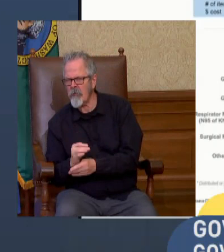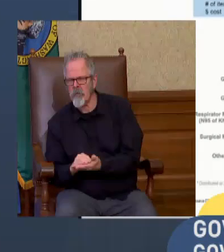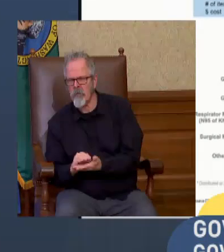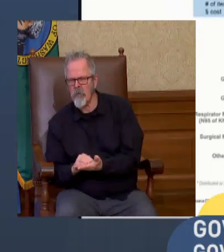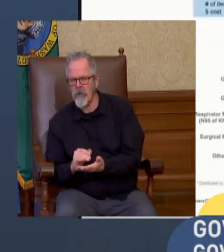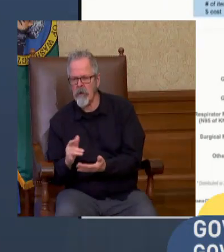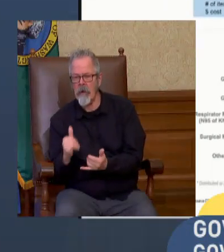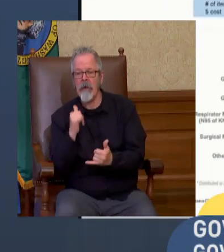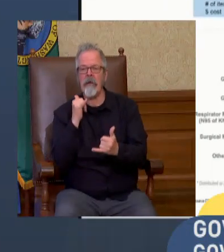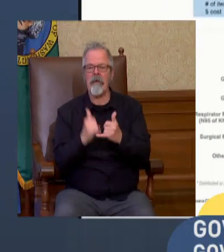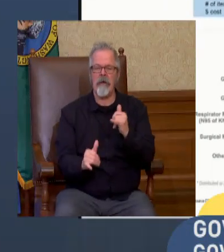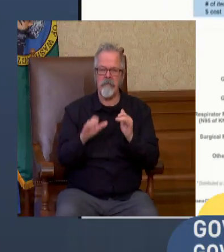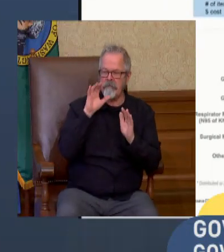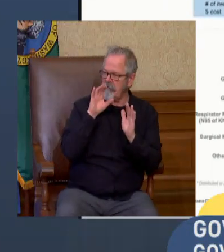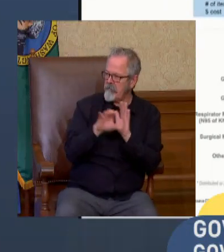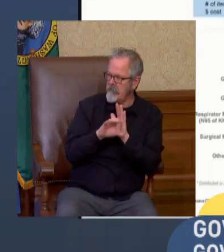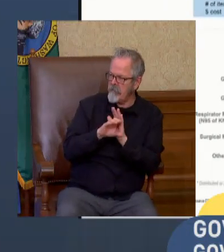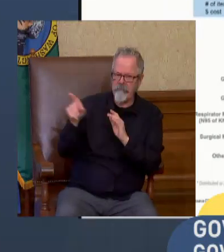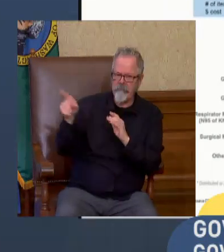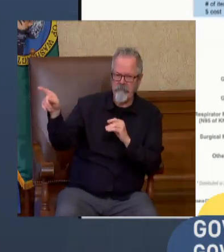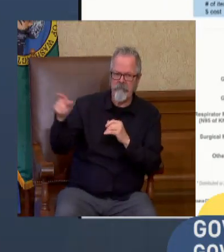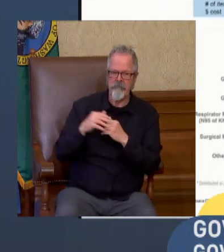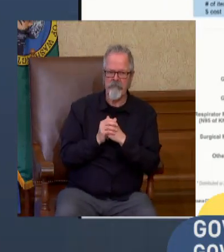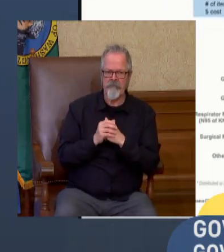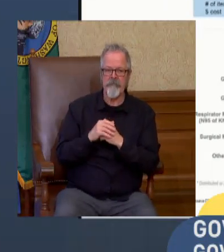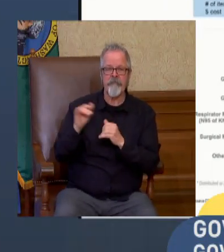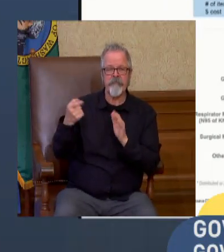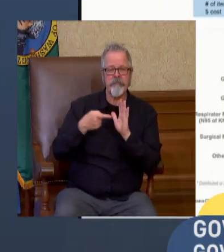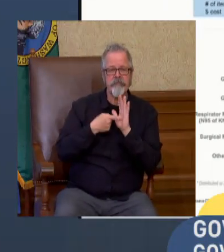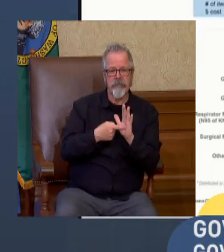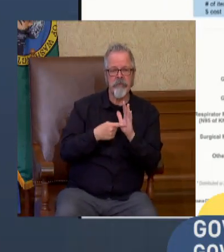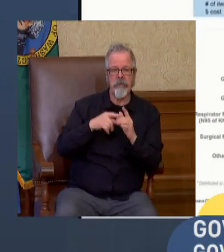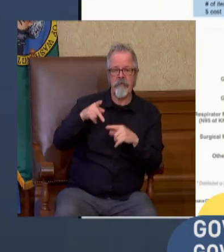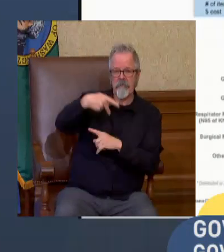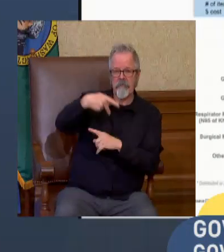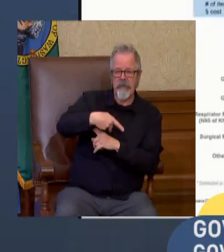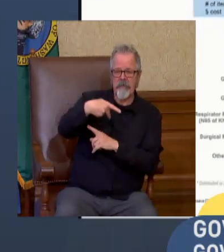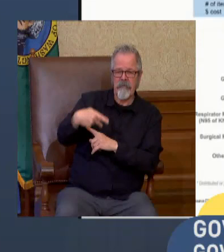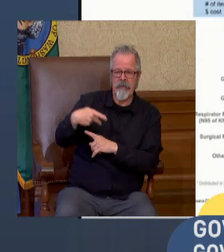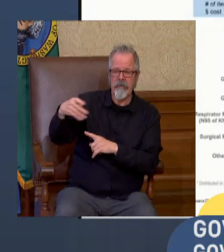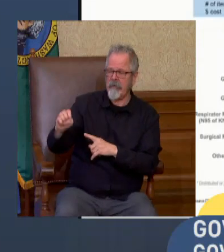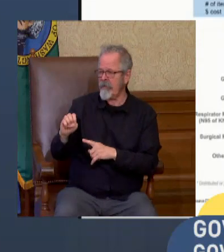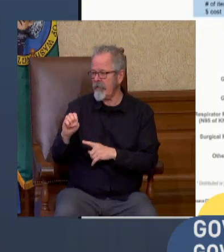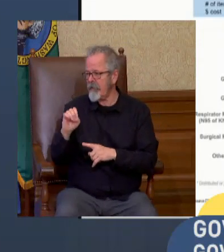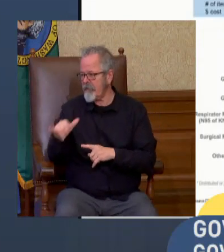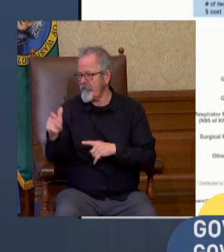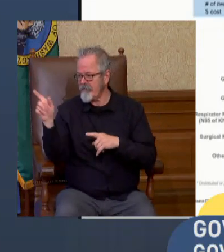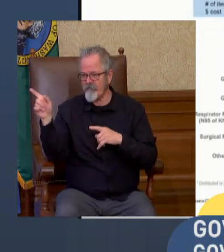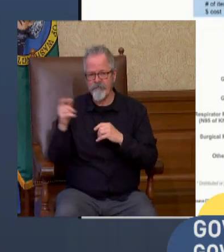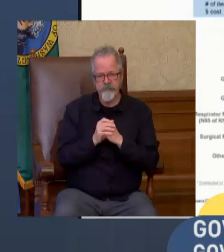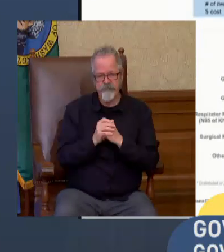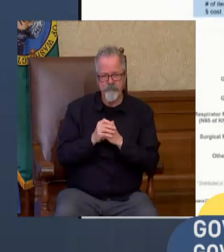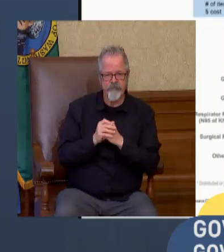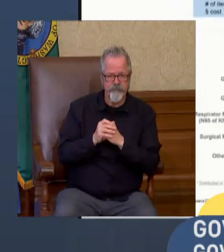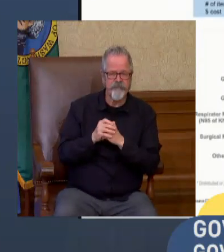protective equipment procurement. We have been intensely focused on improving our PPE access to people.